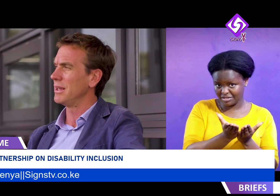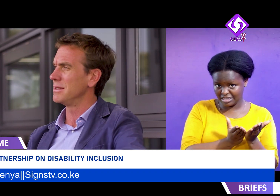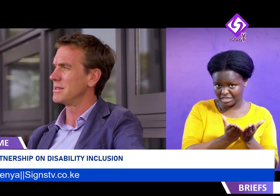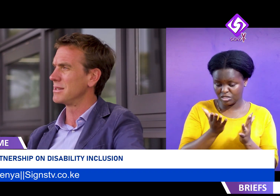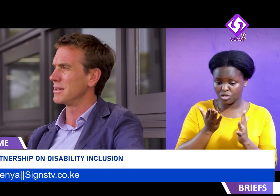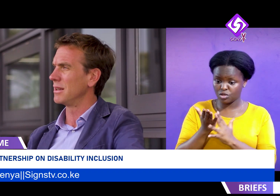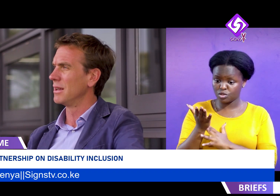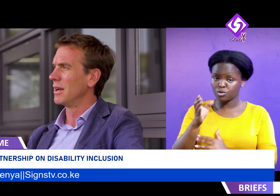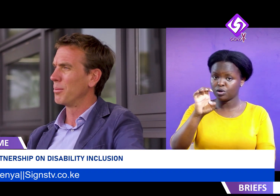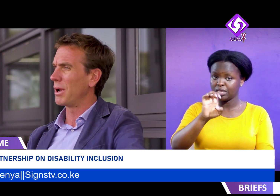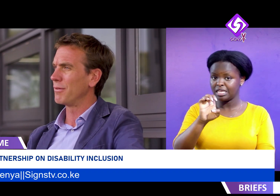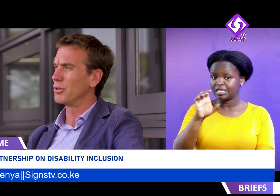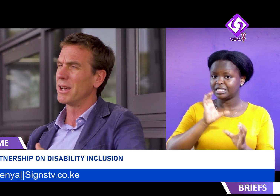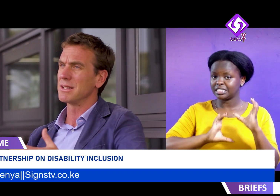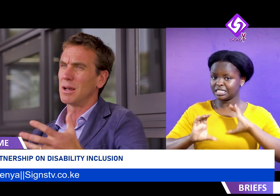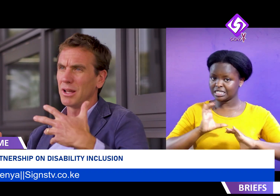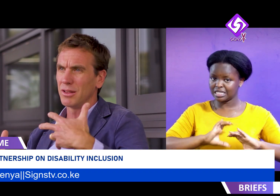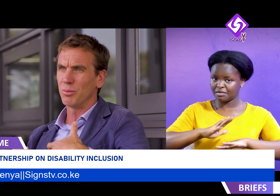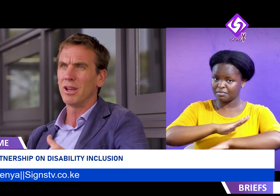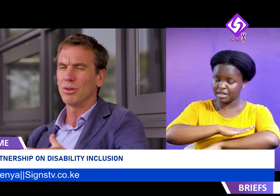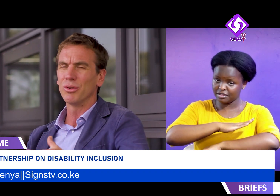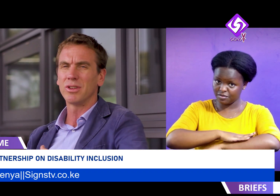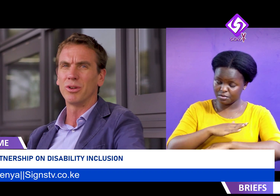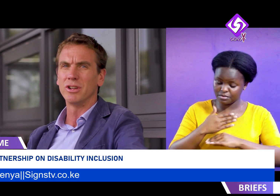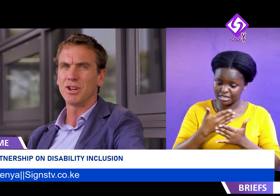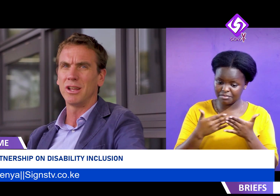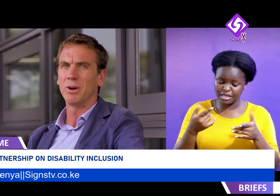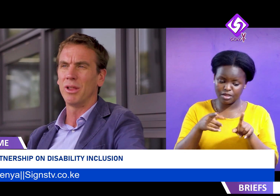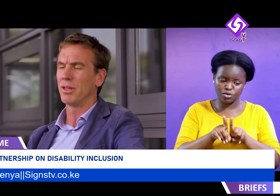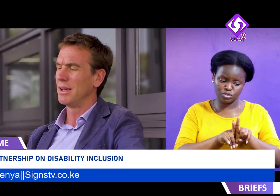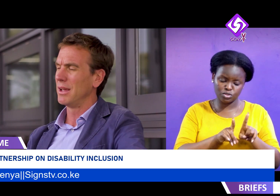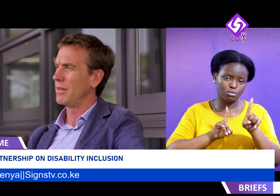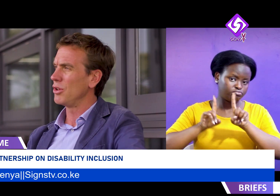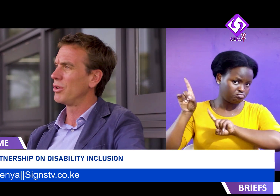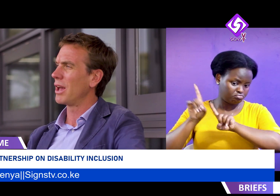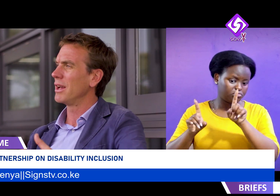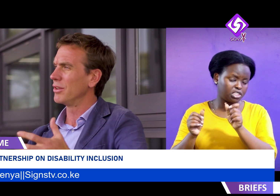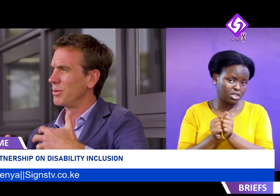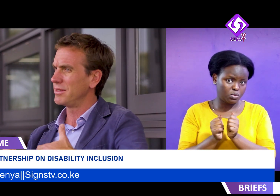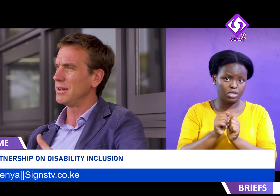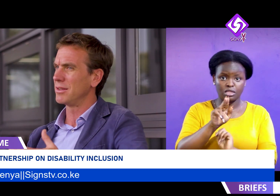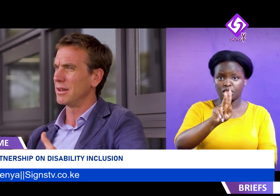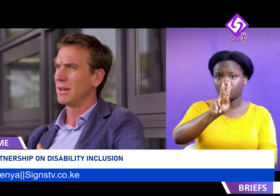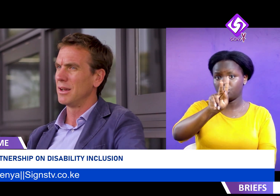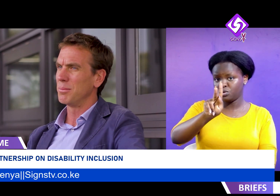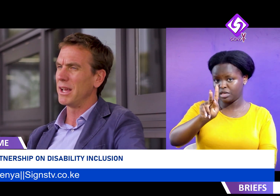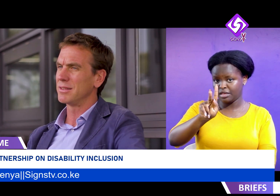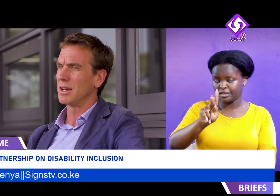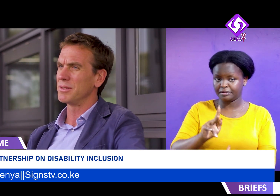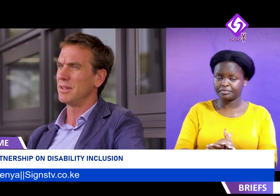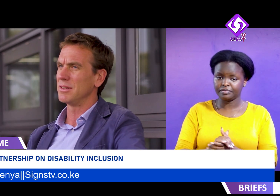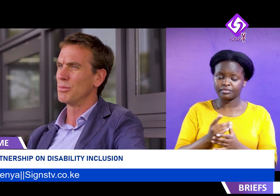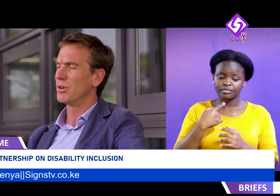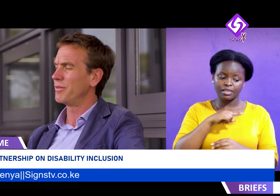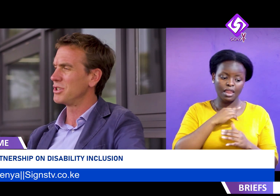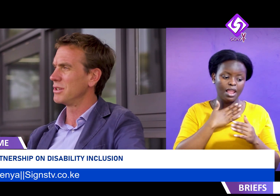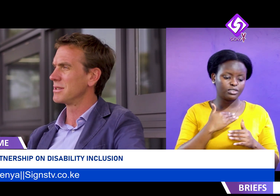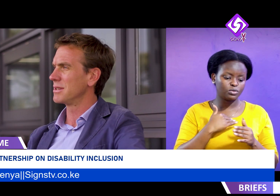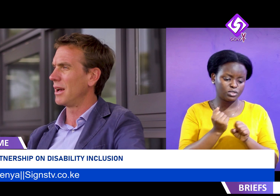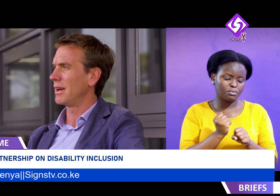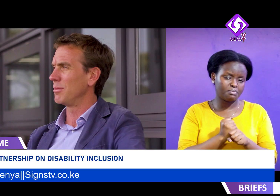the e-citizen platform. That's something that we are also on a journey with in the UK, as we seek to make services